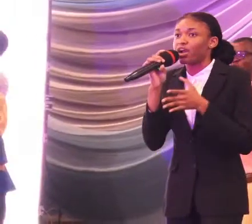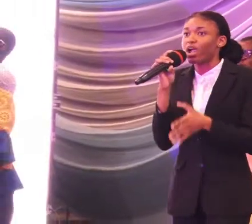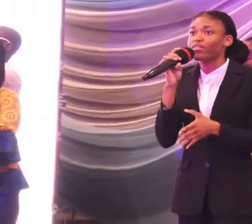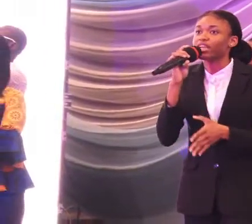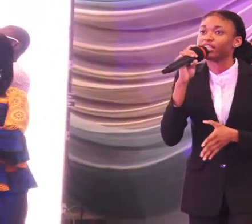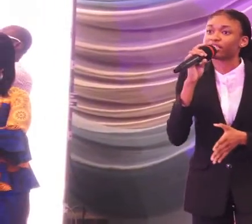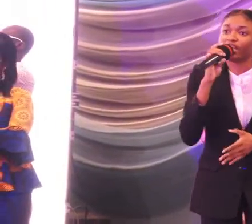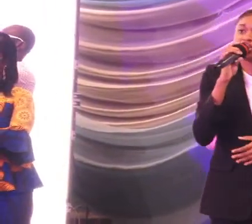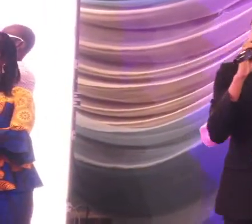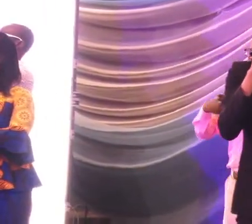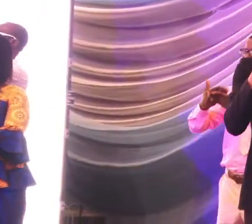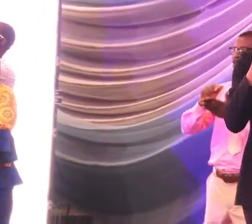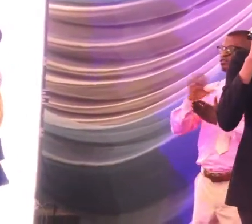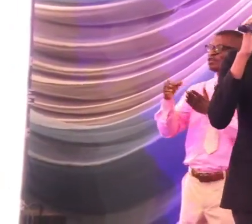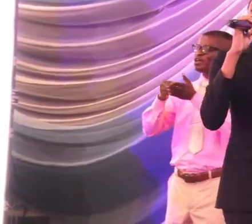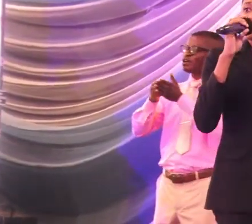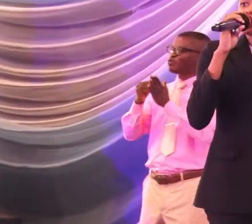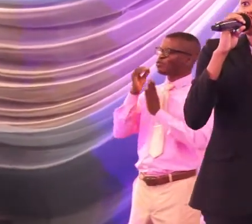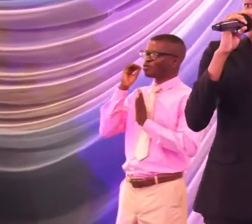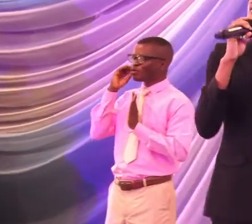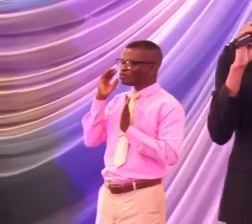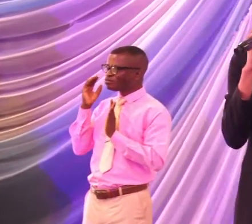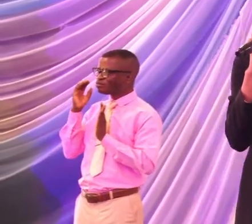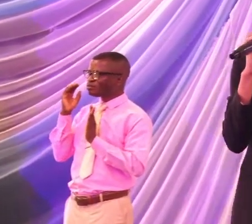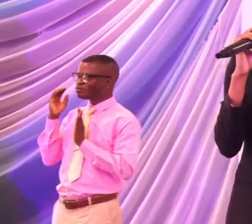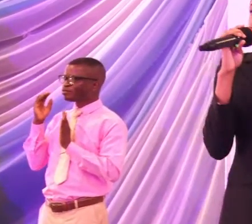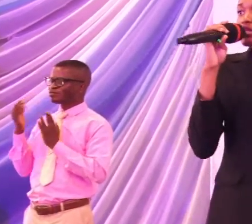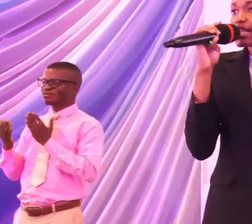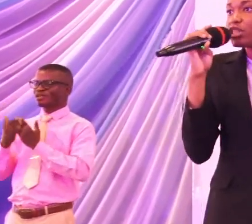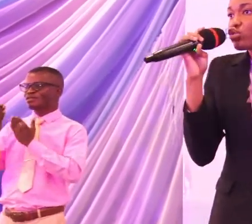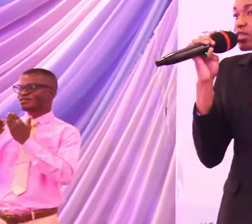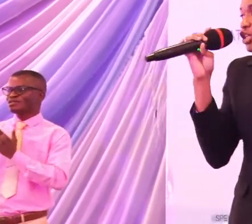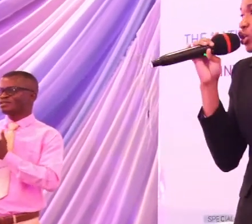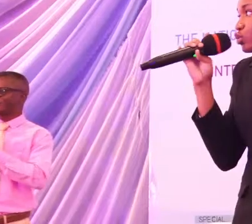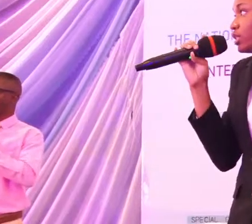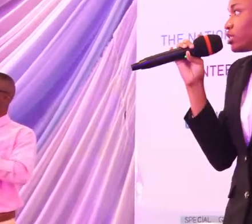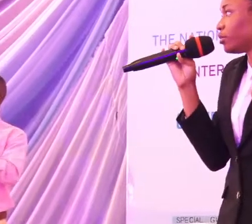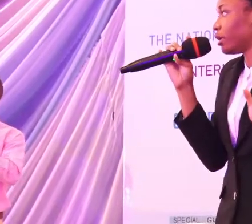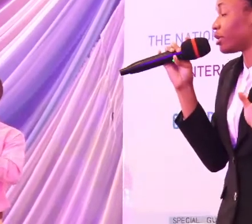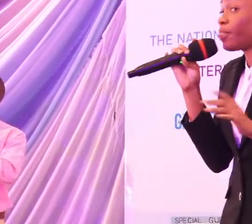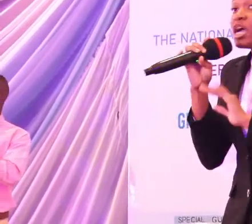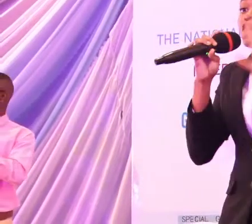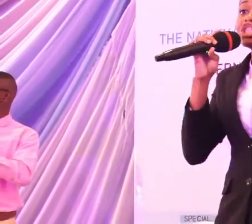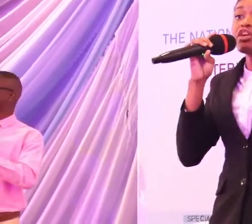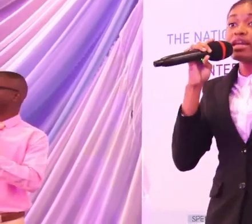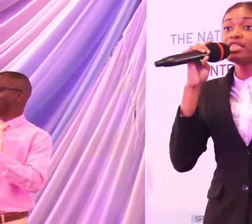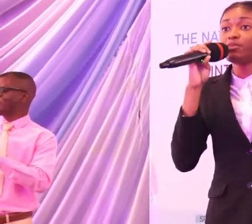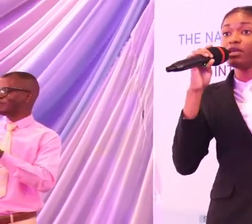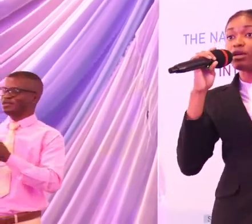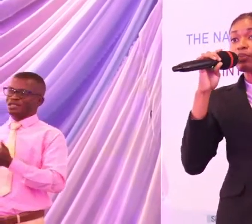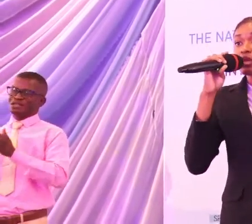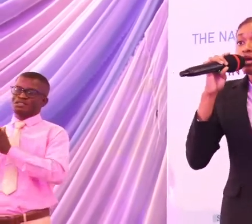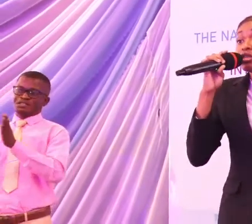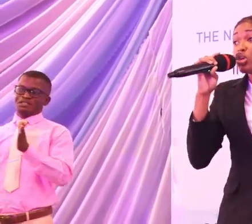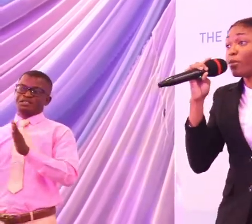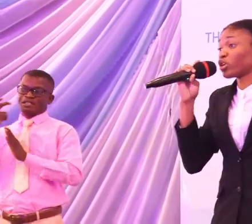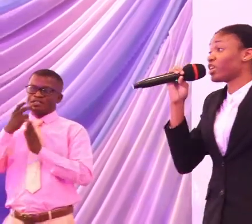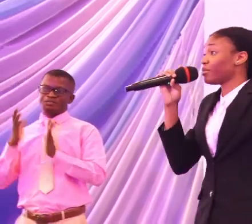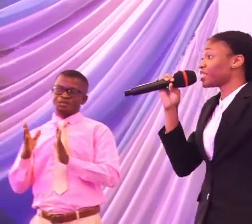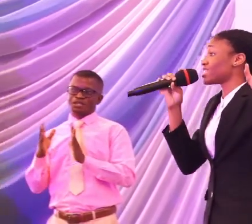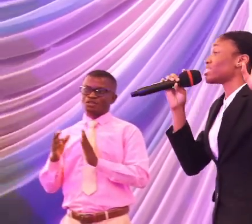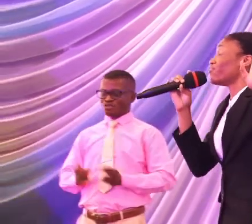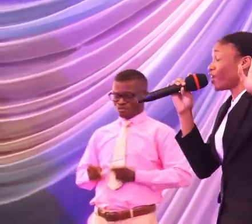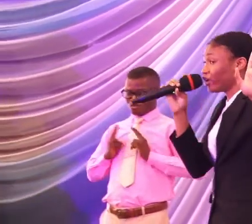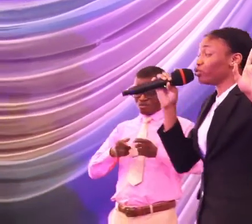traffickers arrive at their destination, it is foreseeable that certain transactions would need to be made. Now, generally speaking, the human